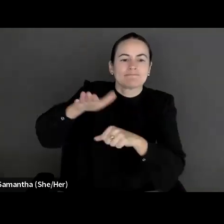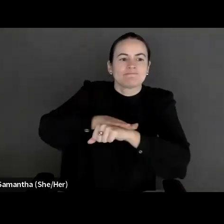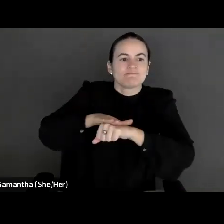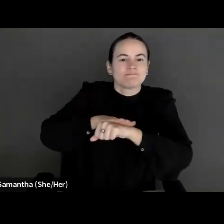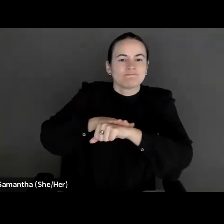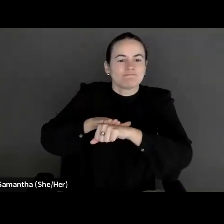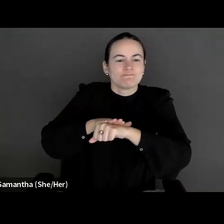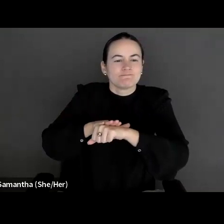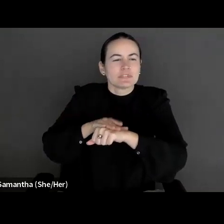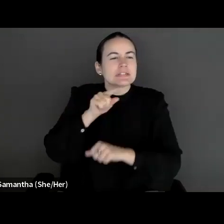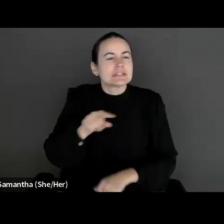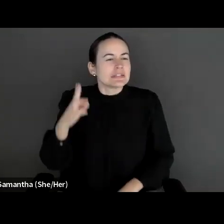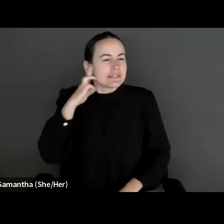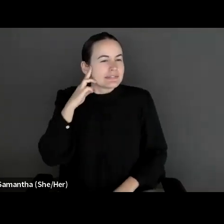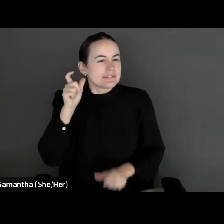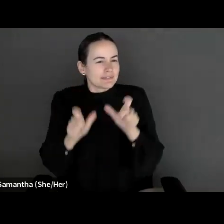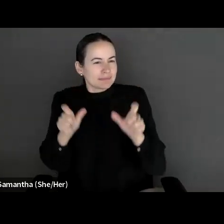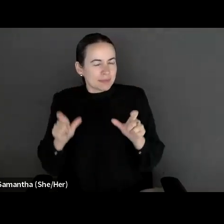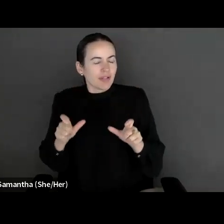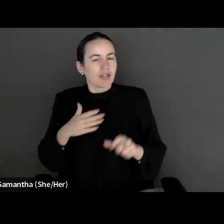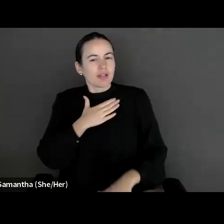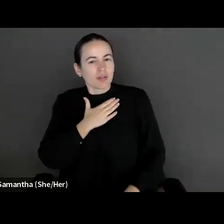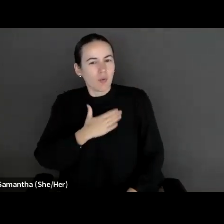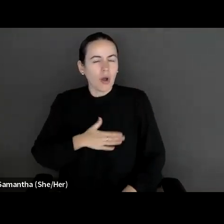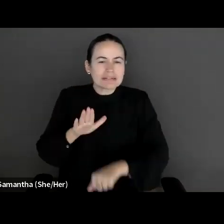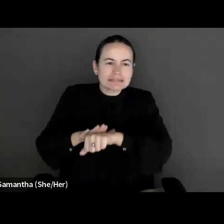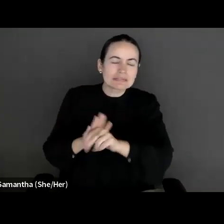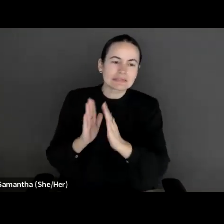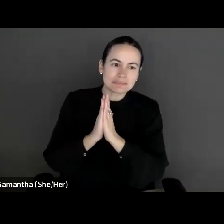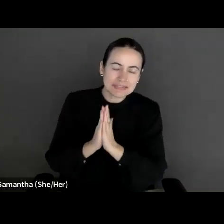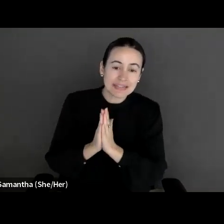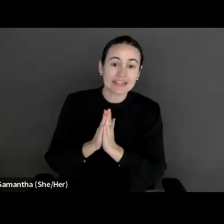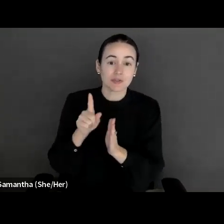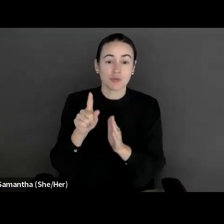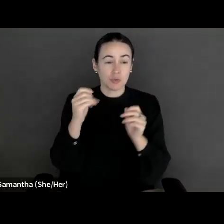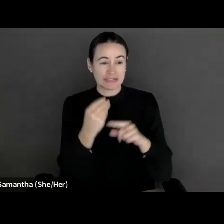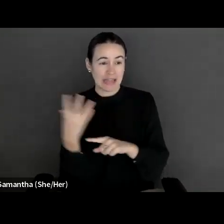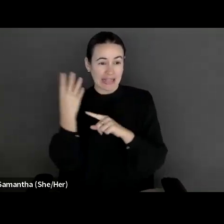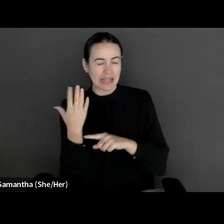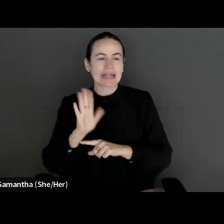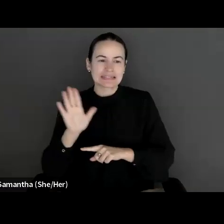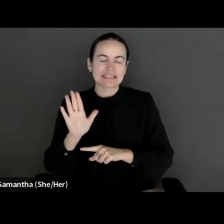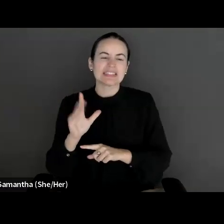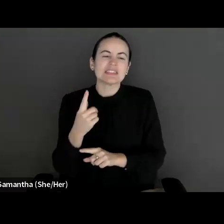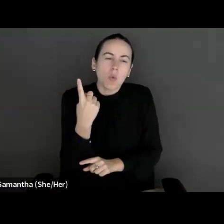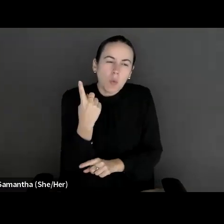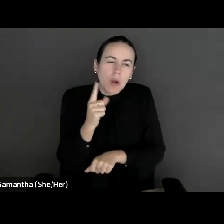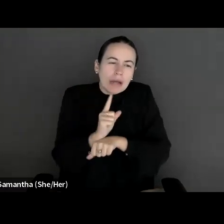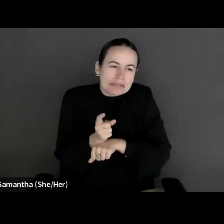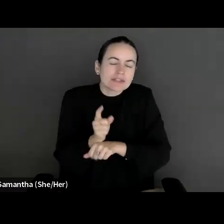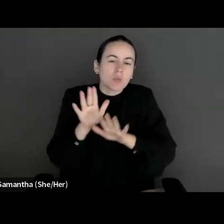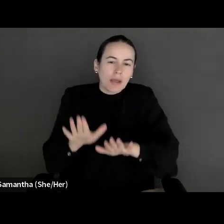deaf participants that when you change a new slide, if you can leave, people quickly scan, read the text before you